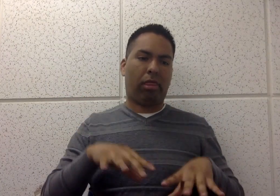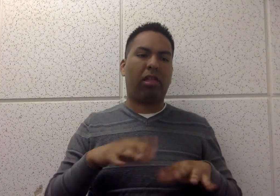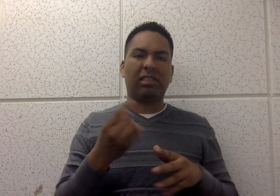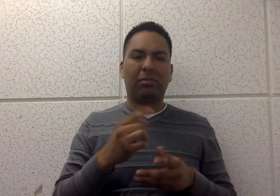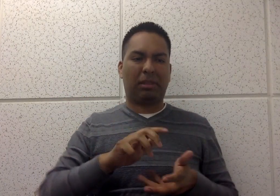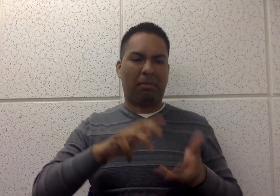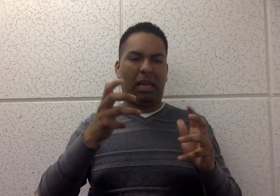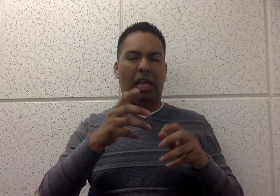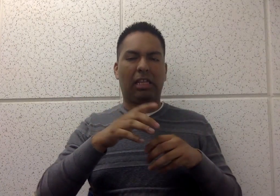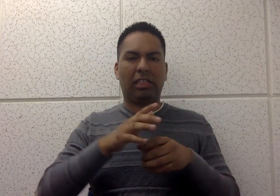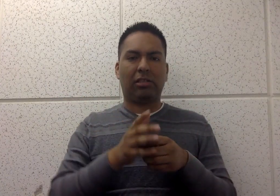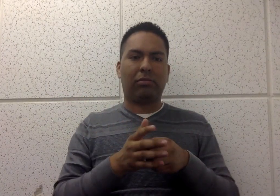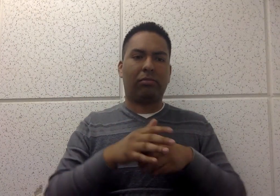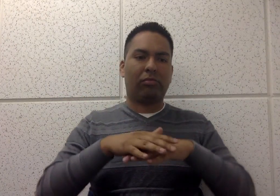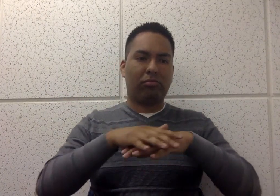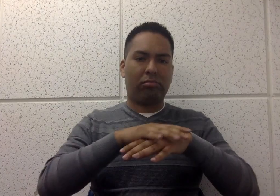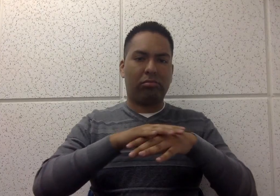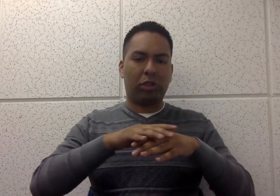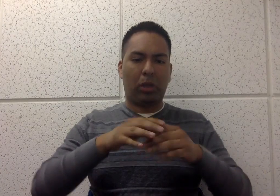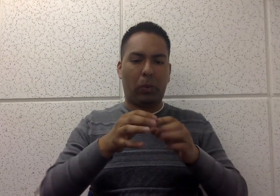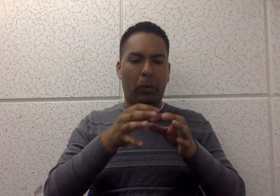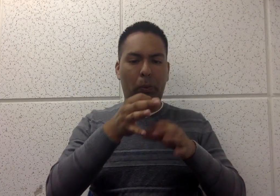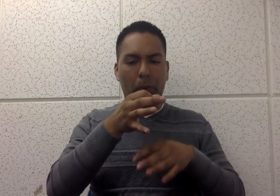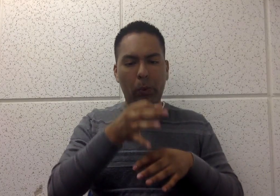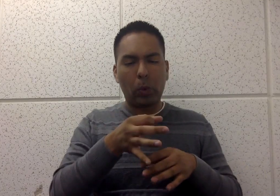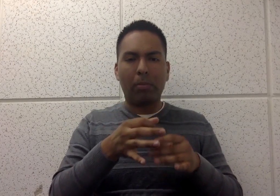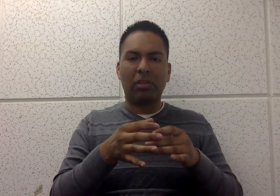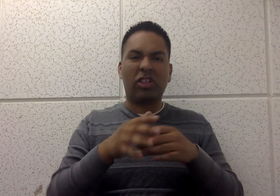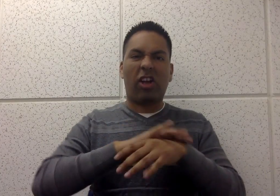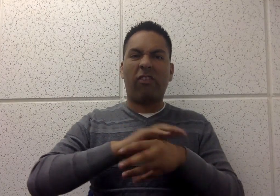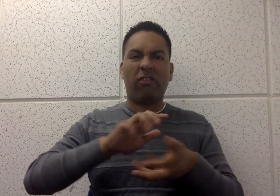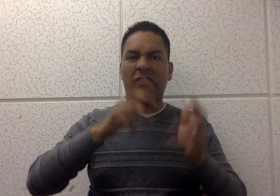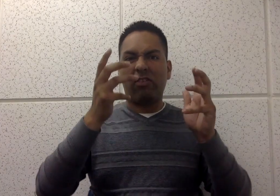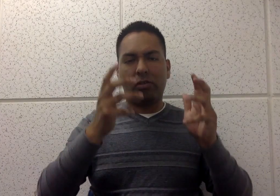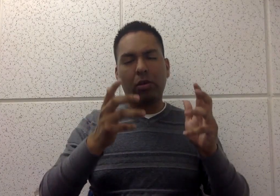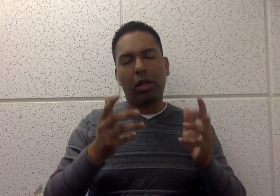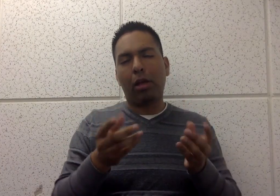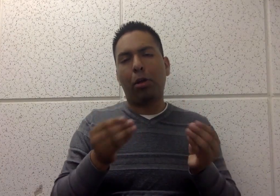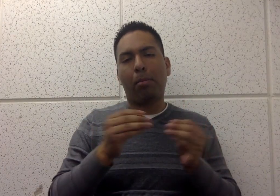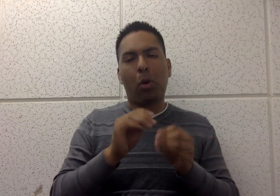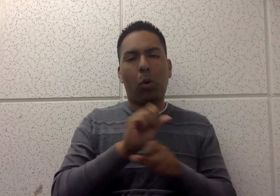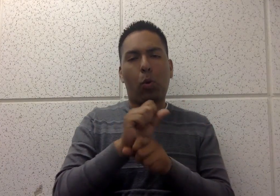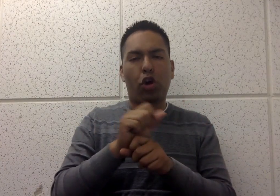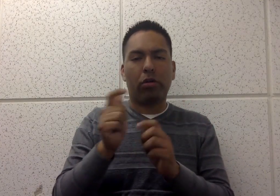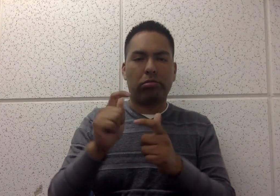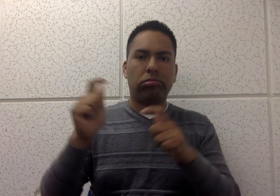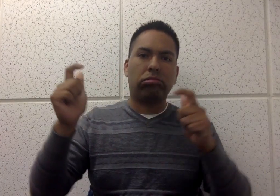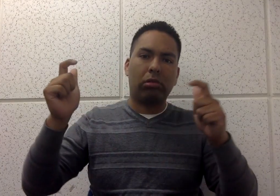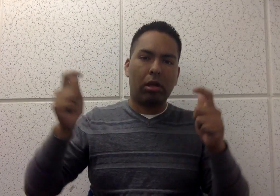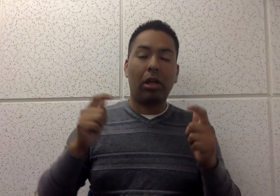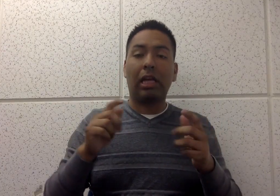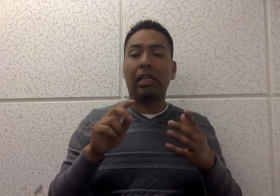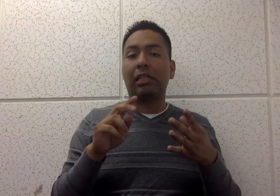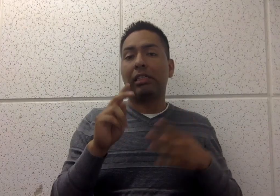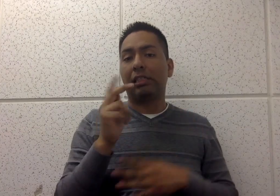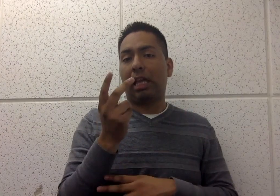this was true for all the pairwise combinations of tasks. And the second result, which was surprising to a lot of people, was that ants